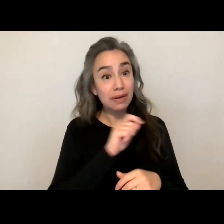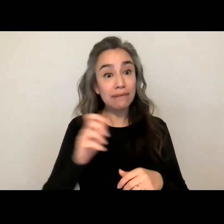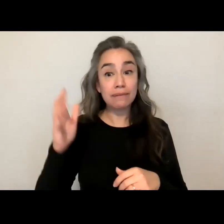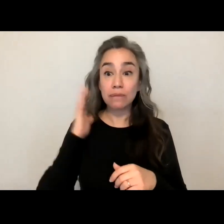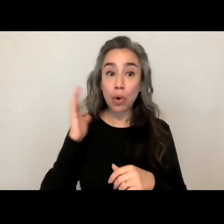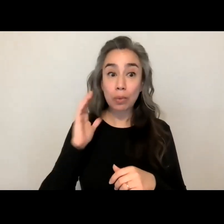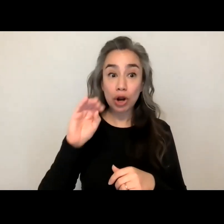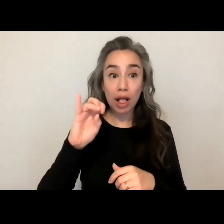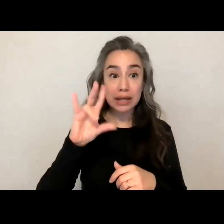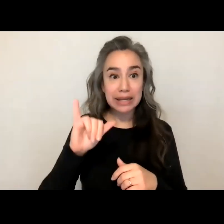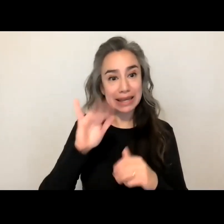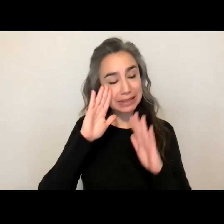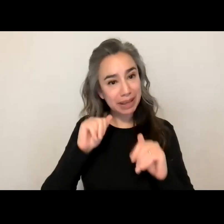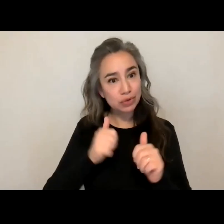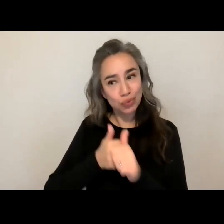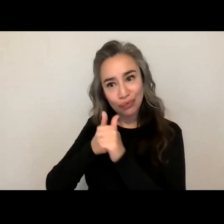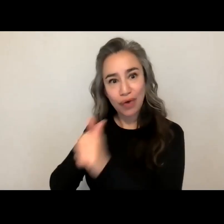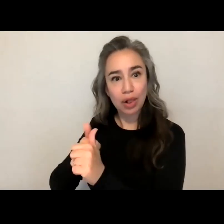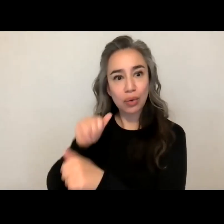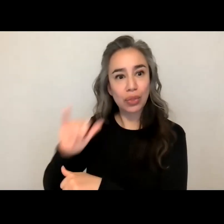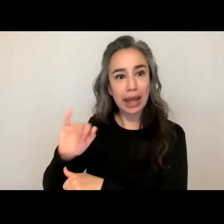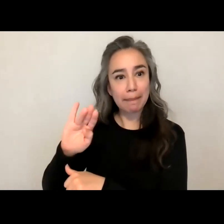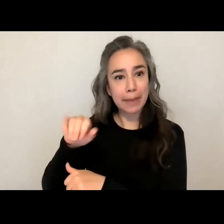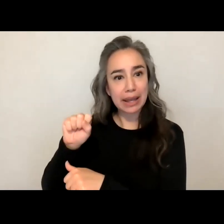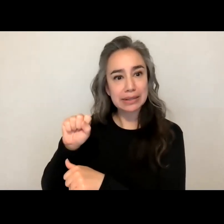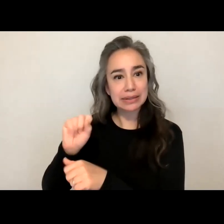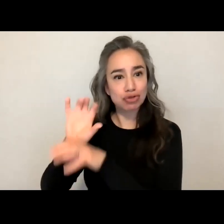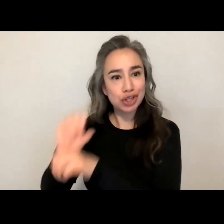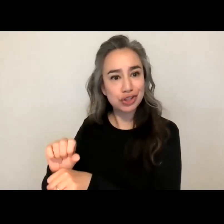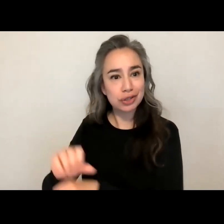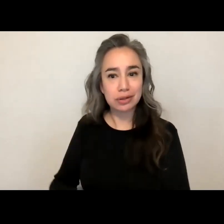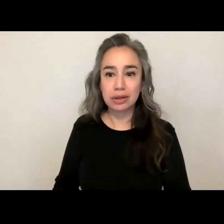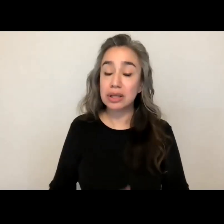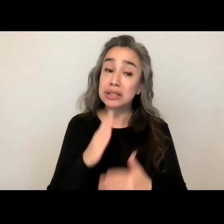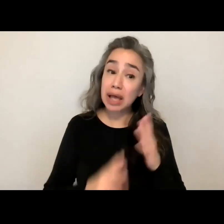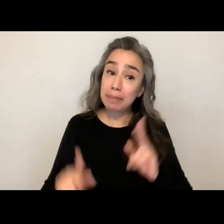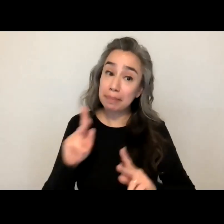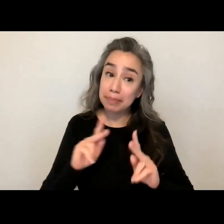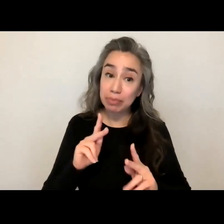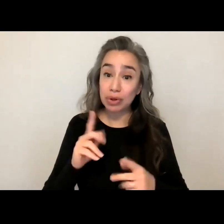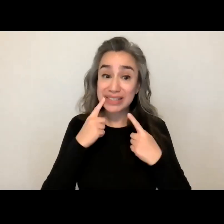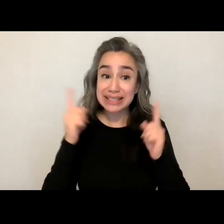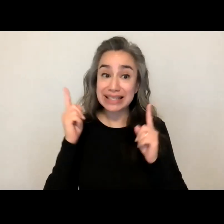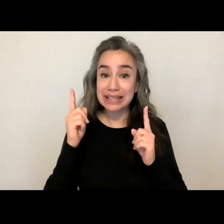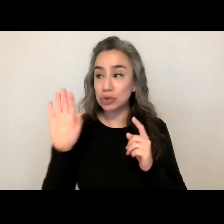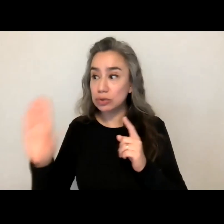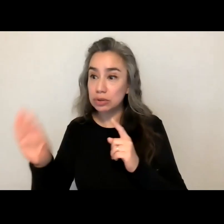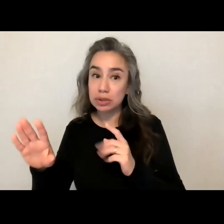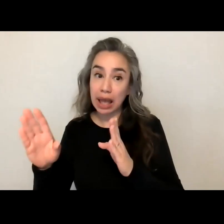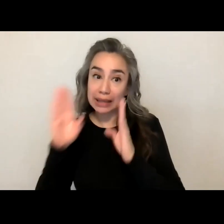contribute alternate perspectives, although some people, including Sally, have succeeded in drawing attention to alternate